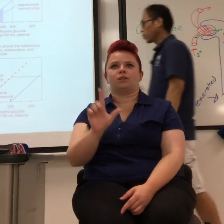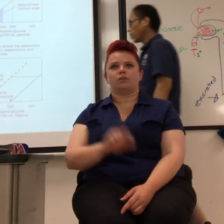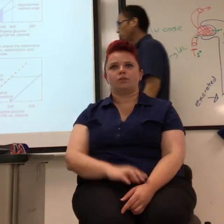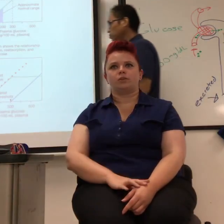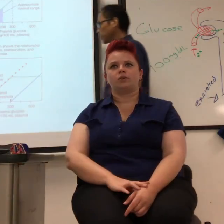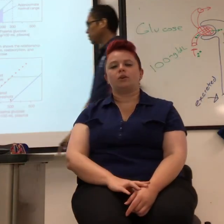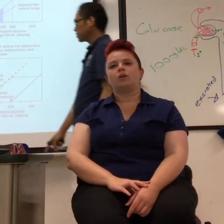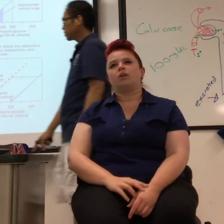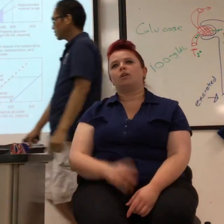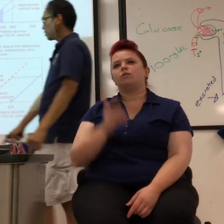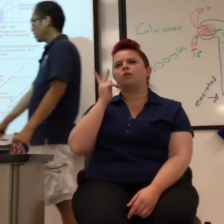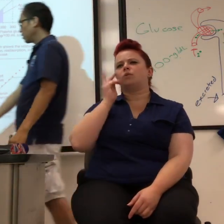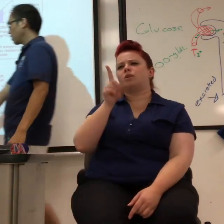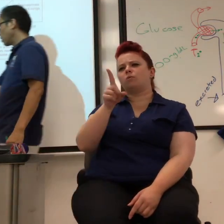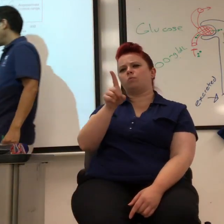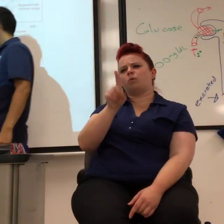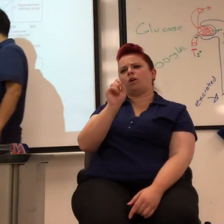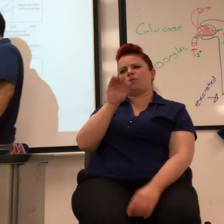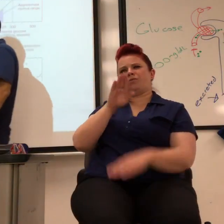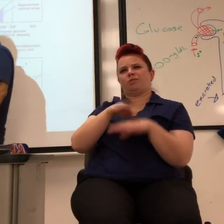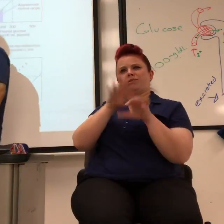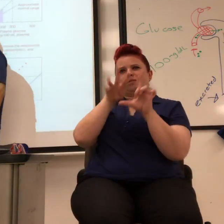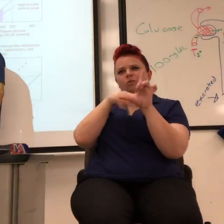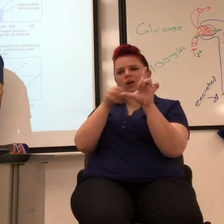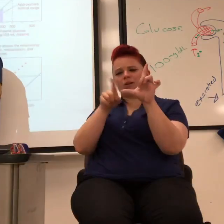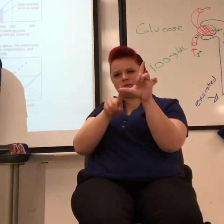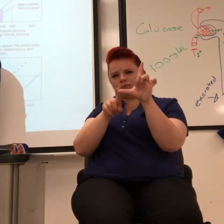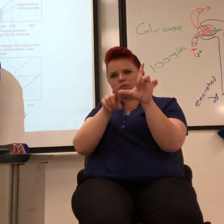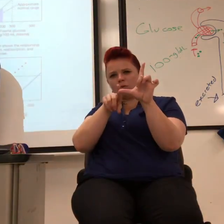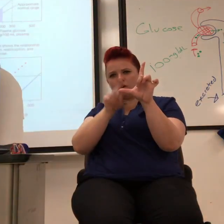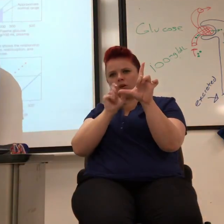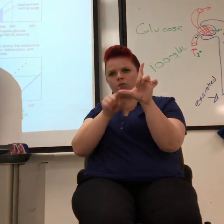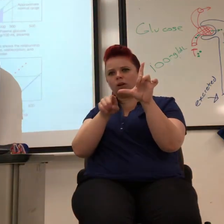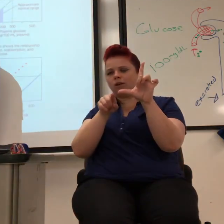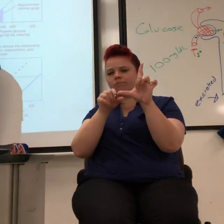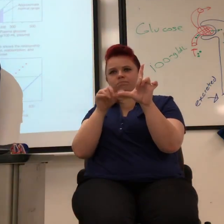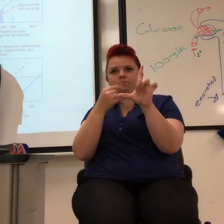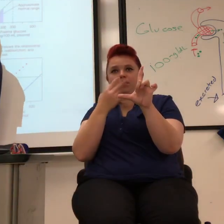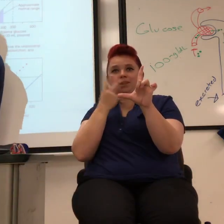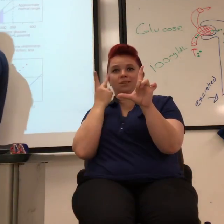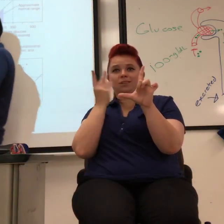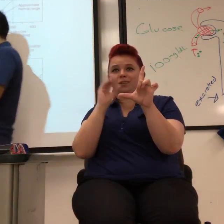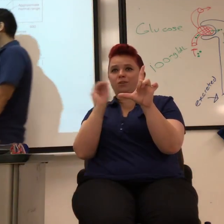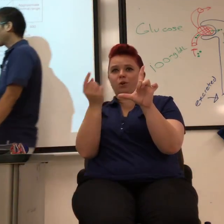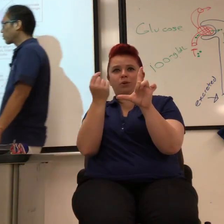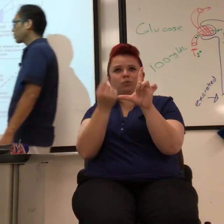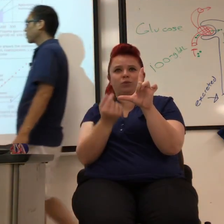Well, you look where 100 is, and I don't see any excretion.